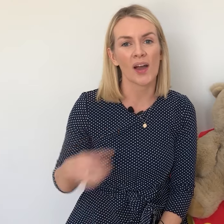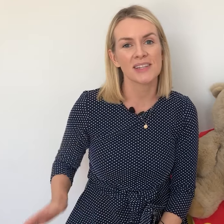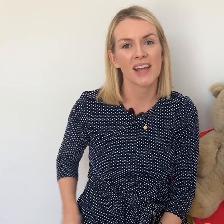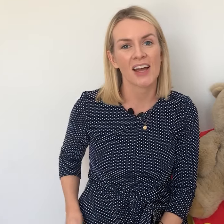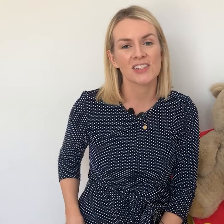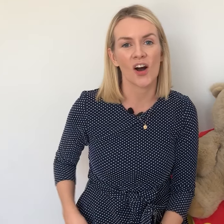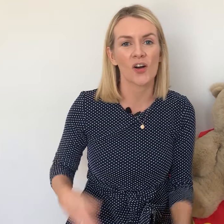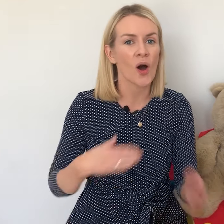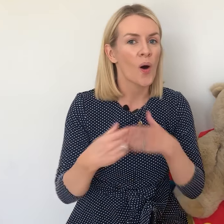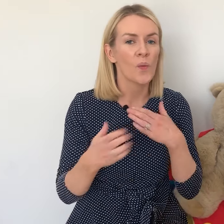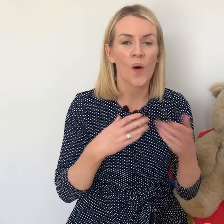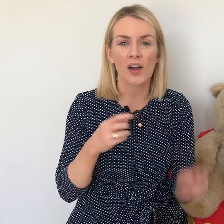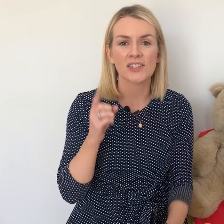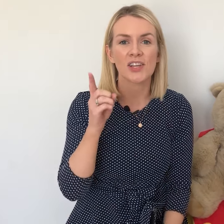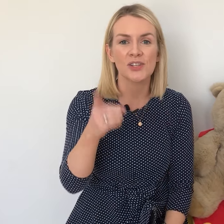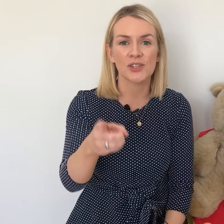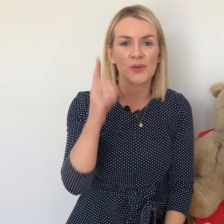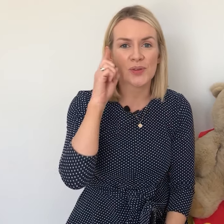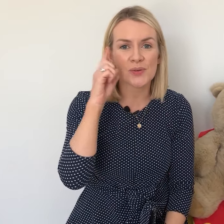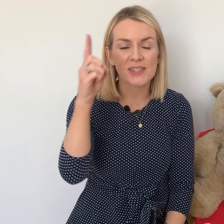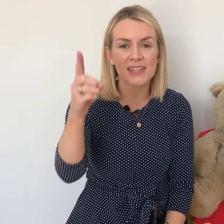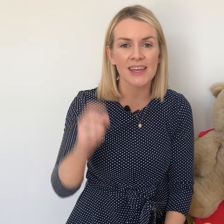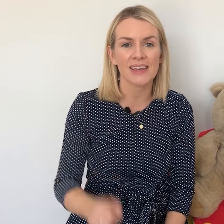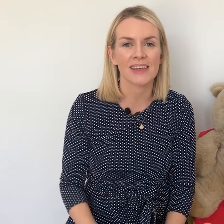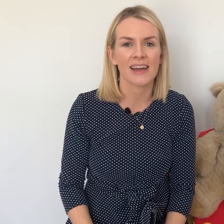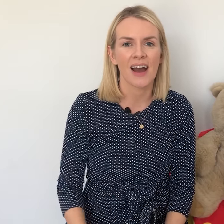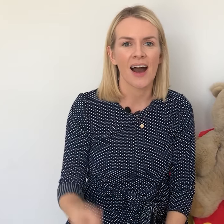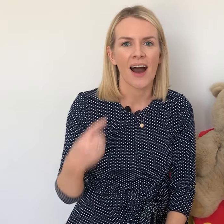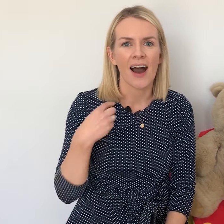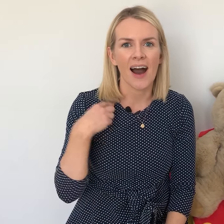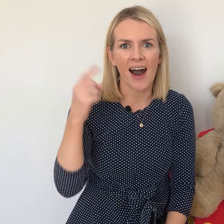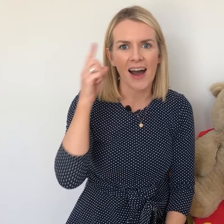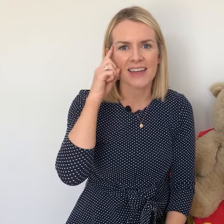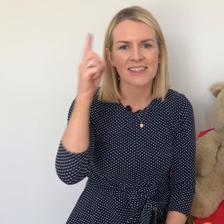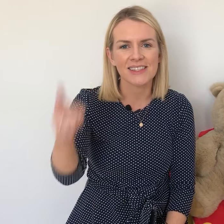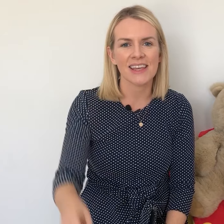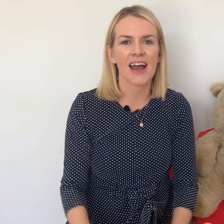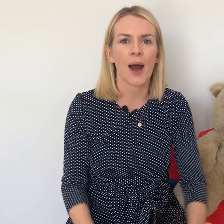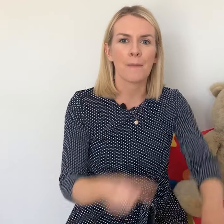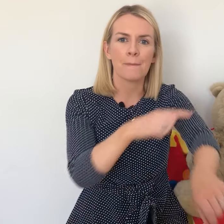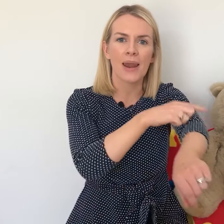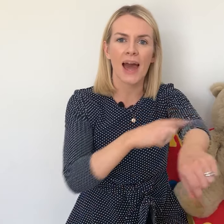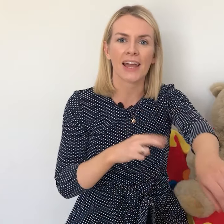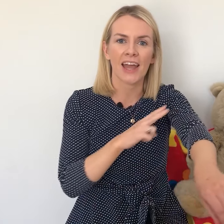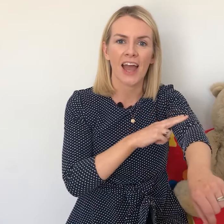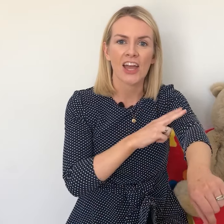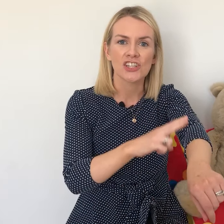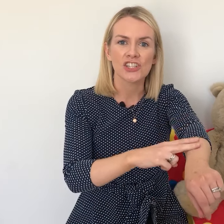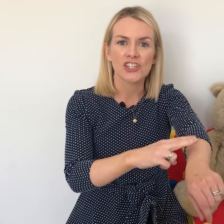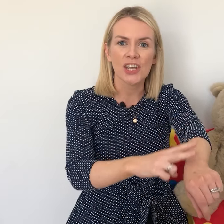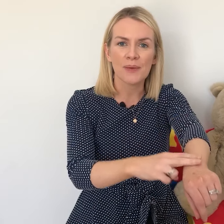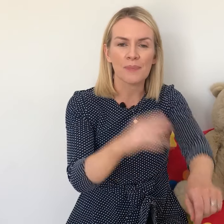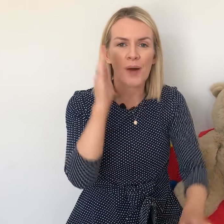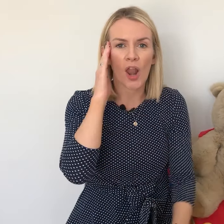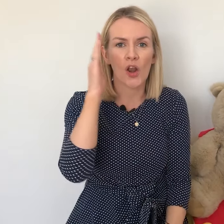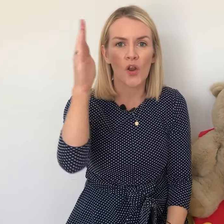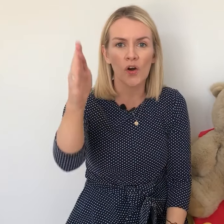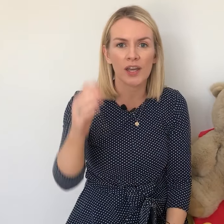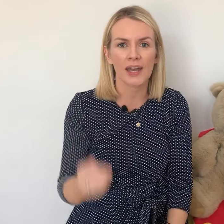White dog, what do you see? I see a black sheep looking